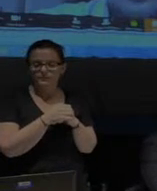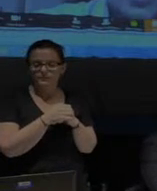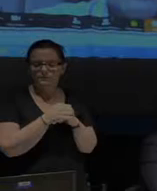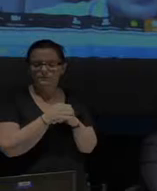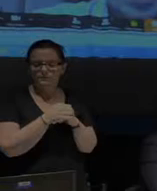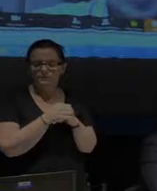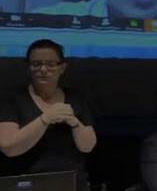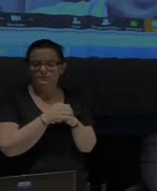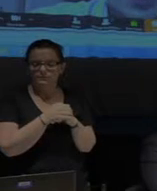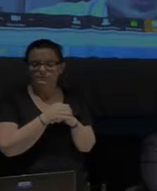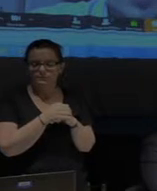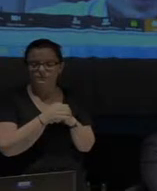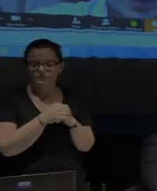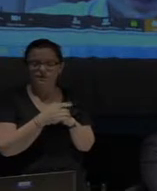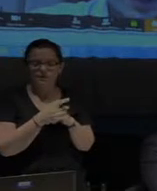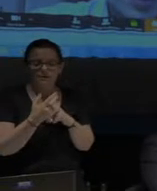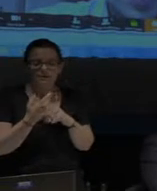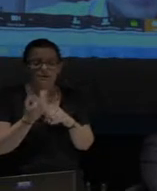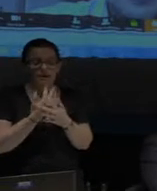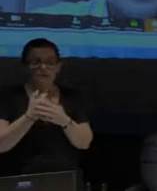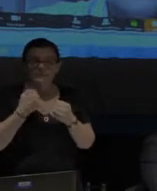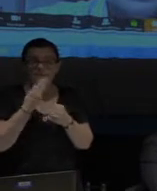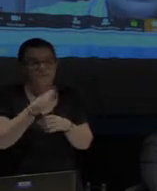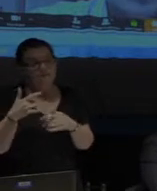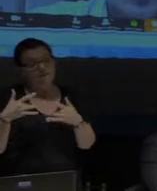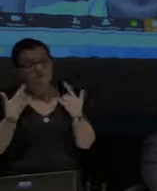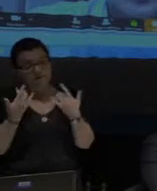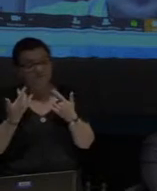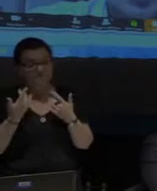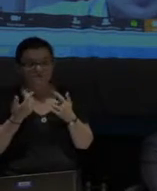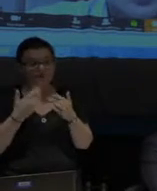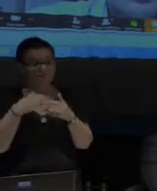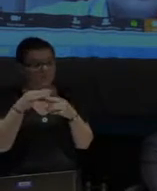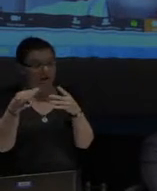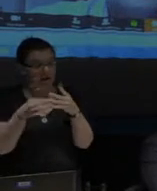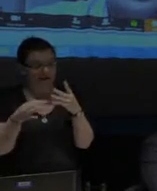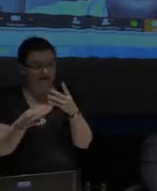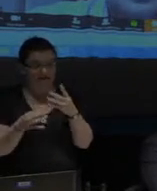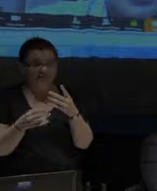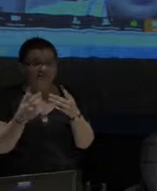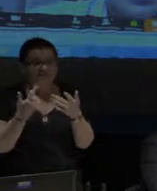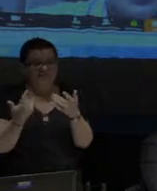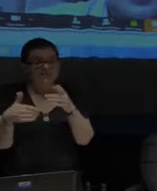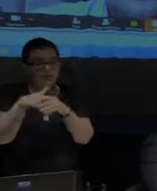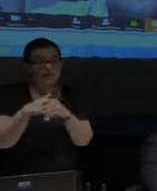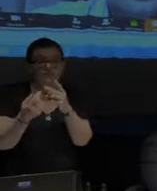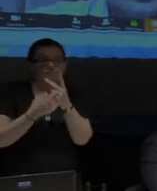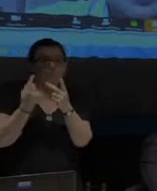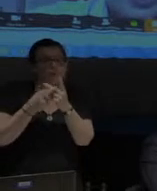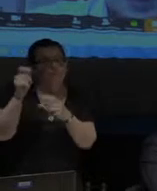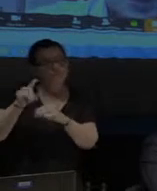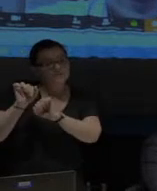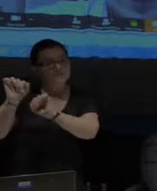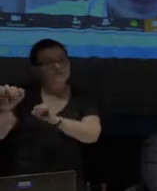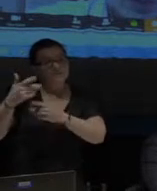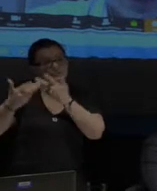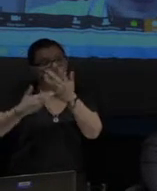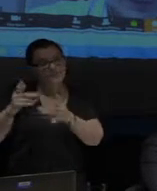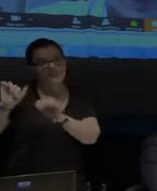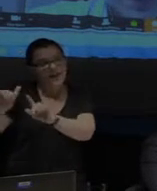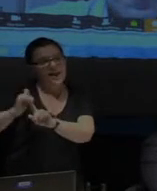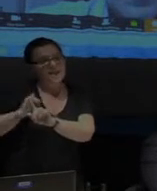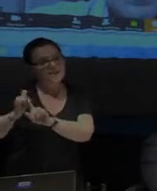to have us comply to somebody else's script, and therefore, in the process, disconnected us from the uniqueness we have to